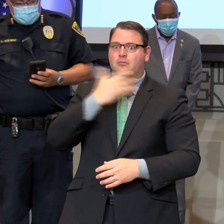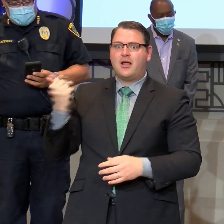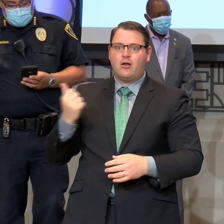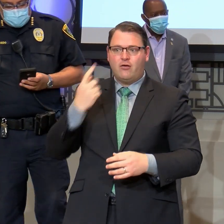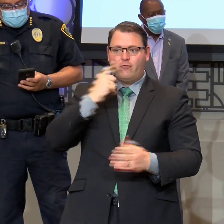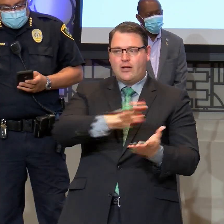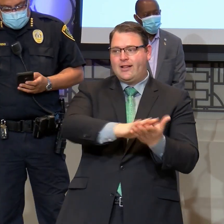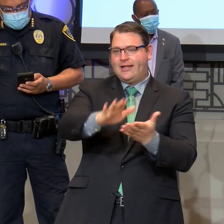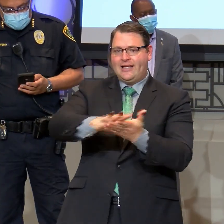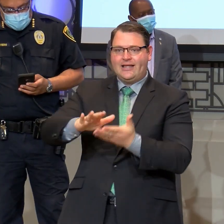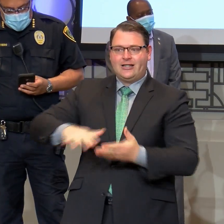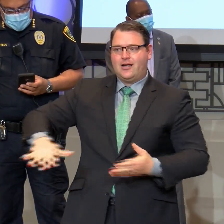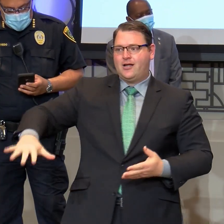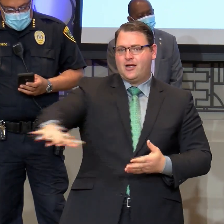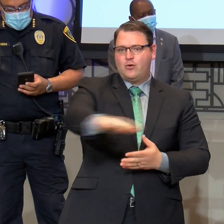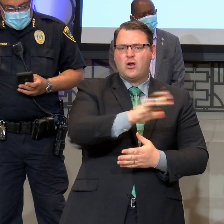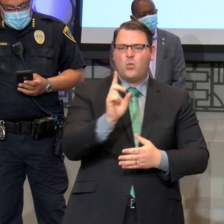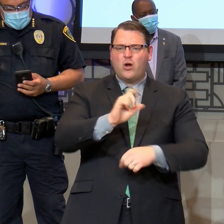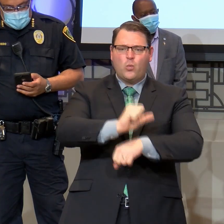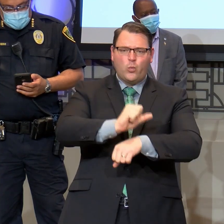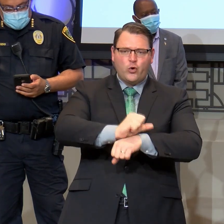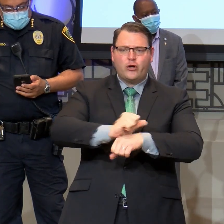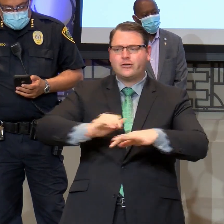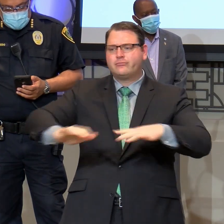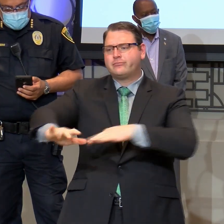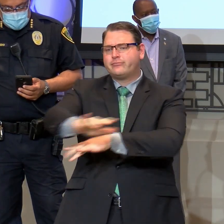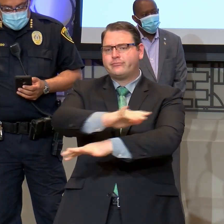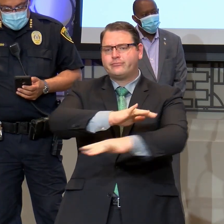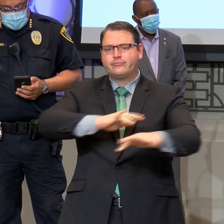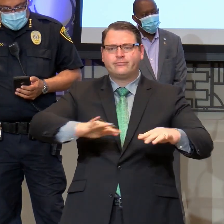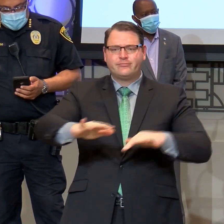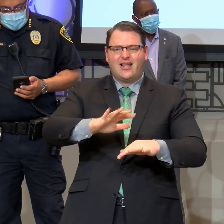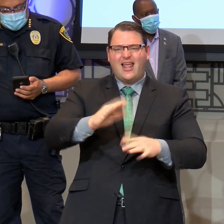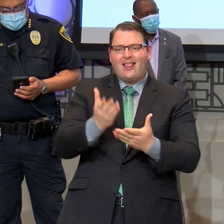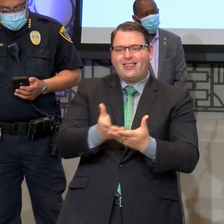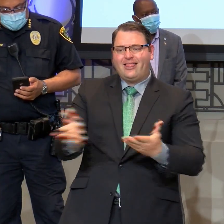the working environments and the apparatus and the equipment that our firefighters are working